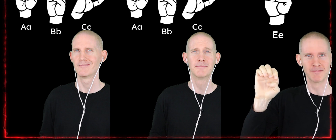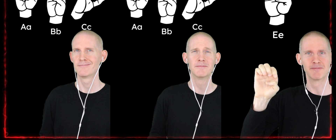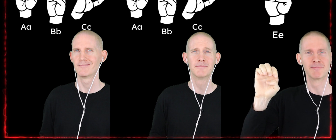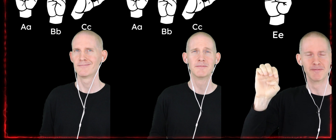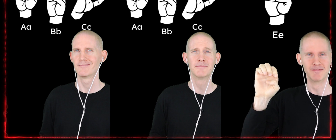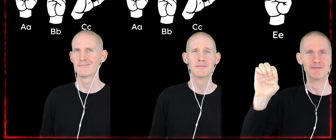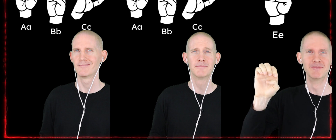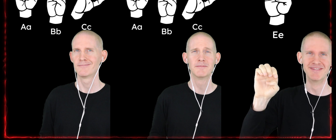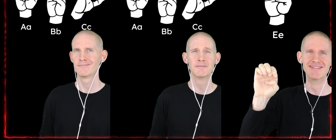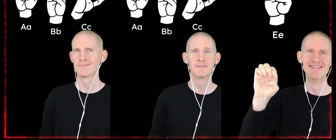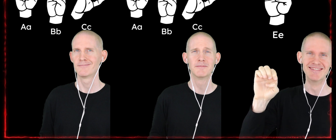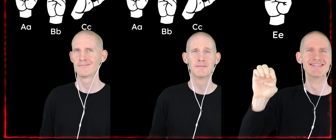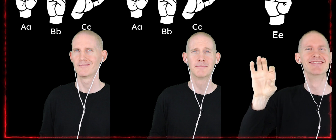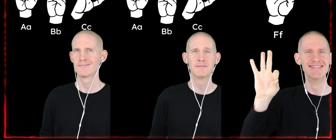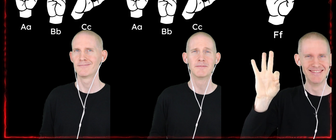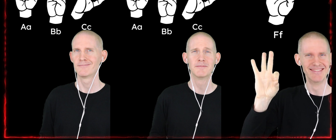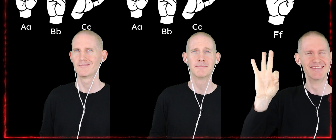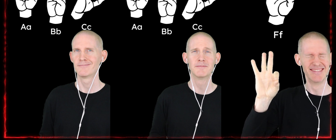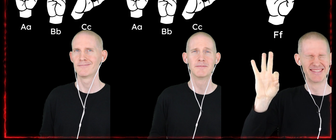Könnt ihr mich fühlen?